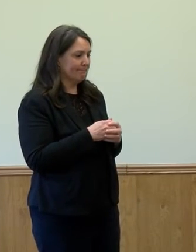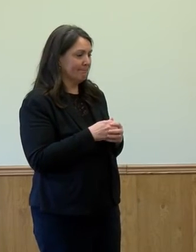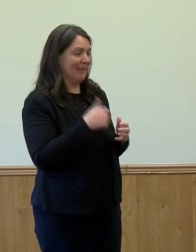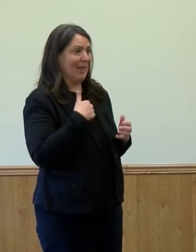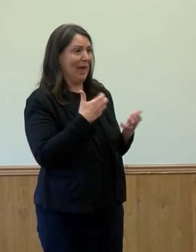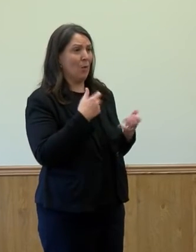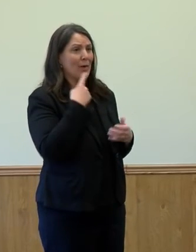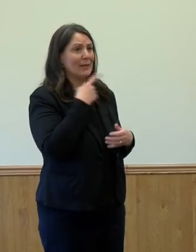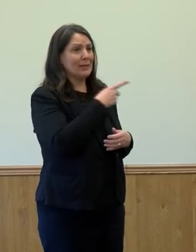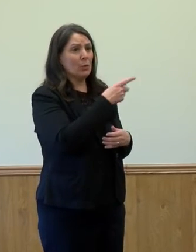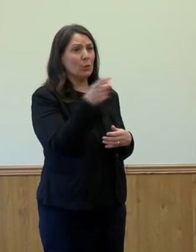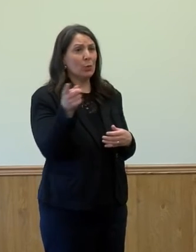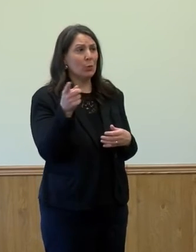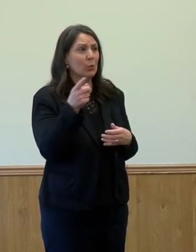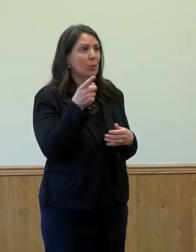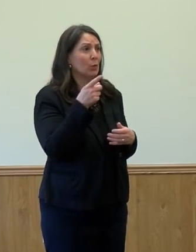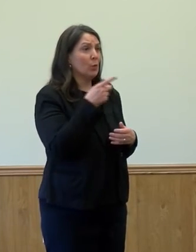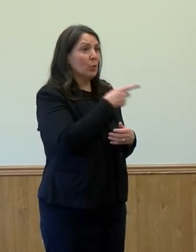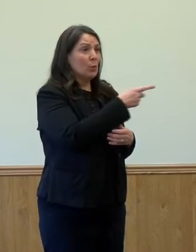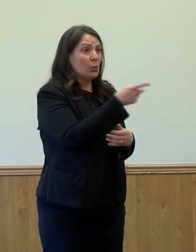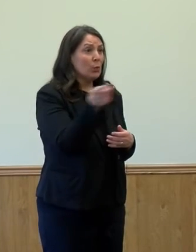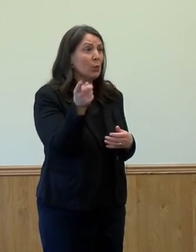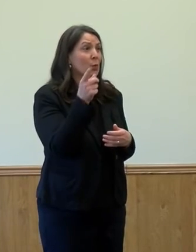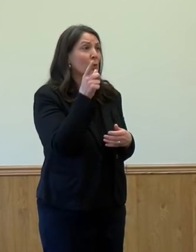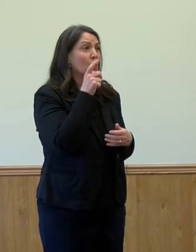to applaud the